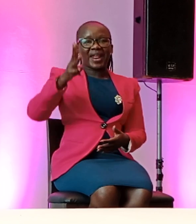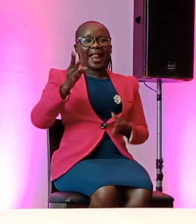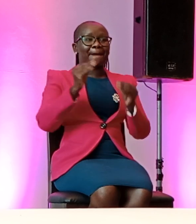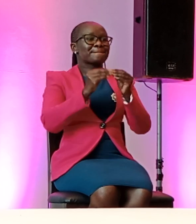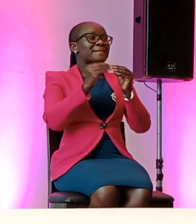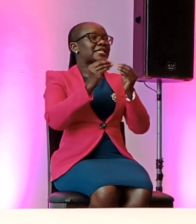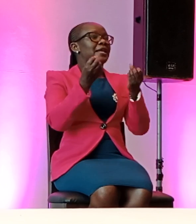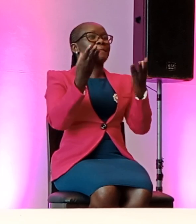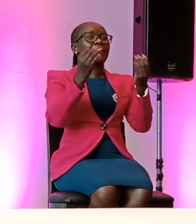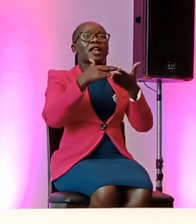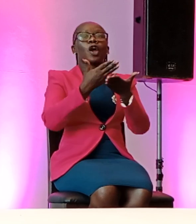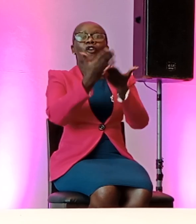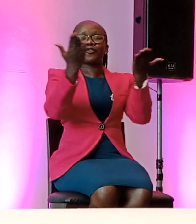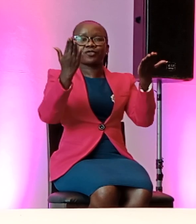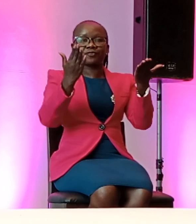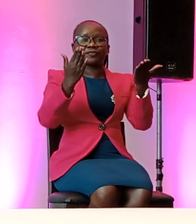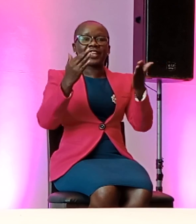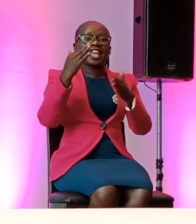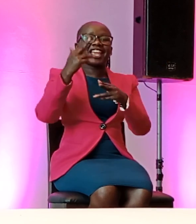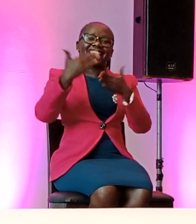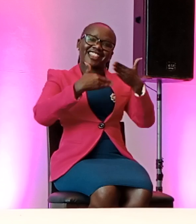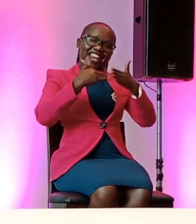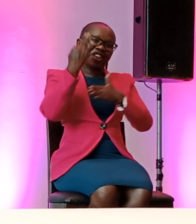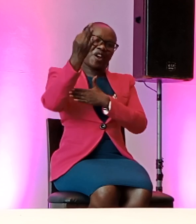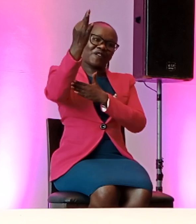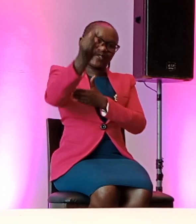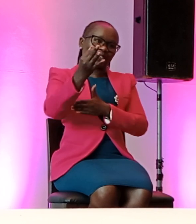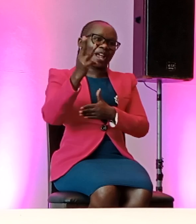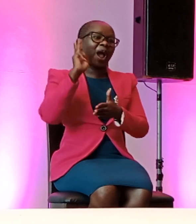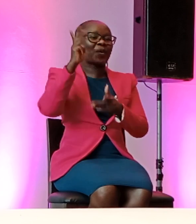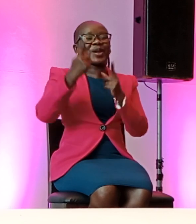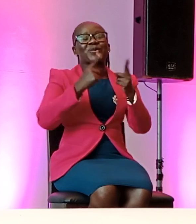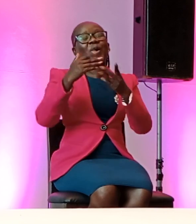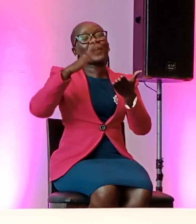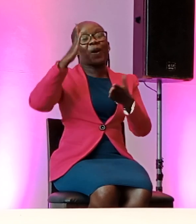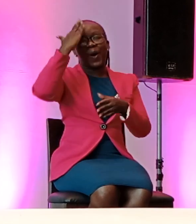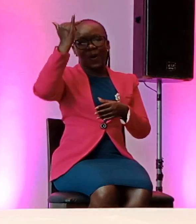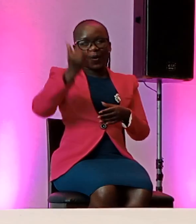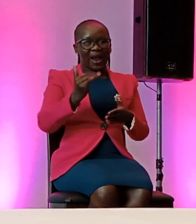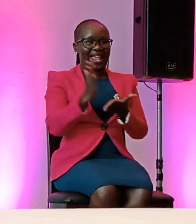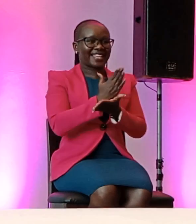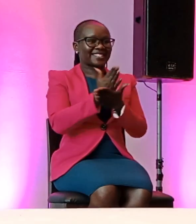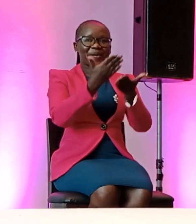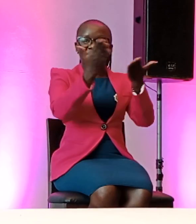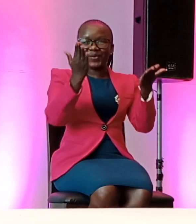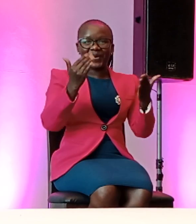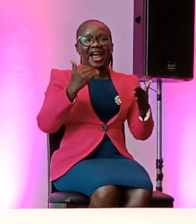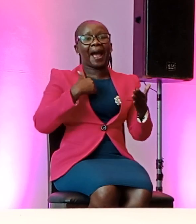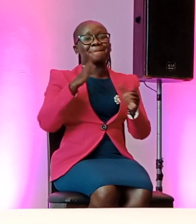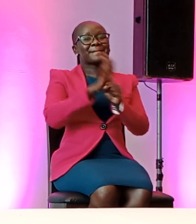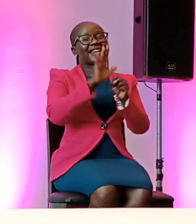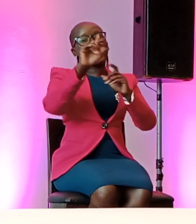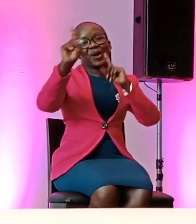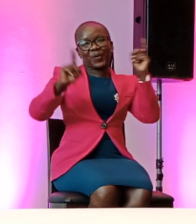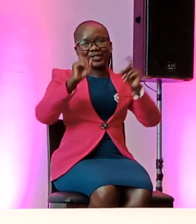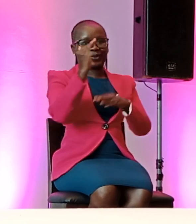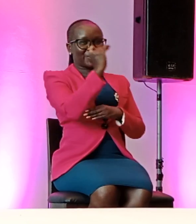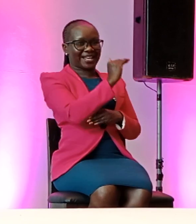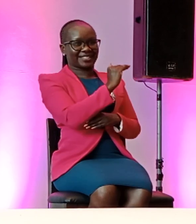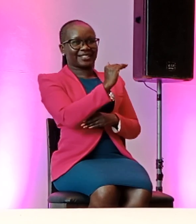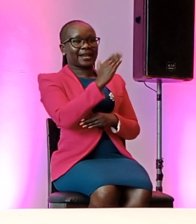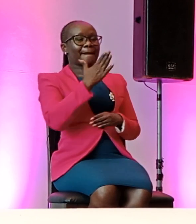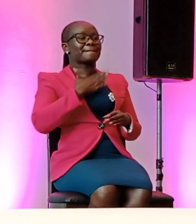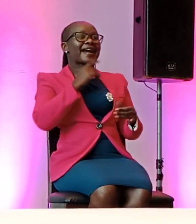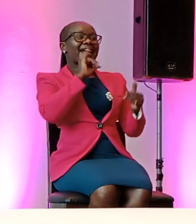meet many of you in the near future. We will talk more because I know some of you have so many questions.